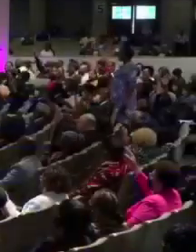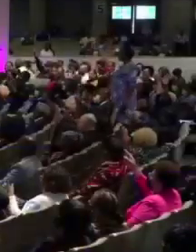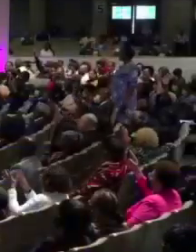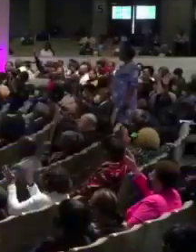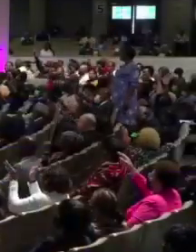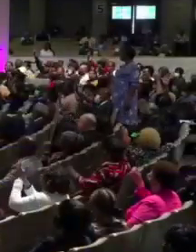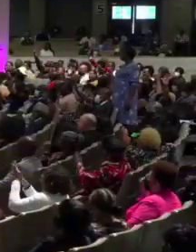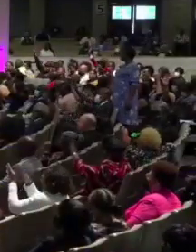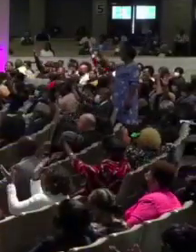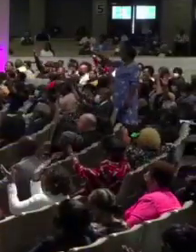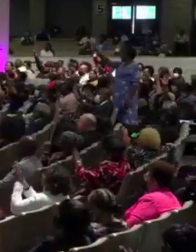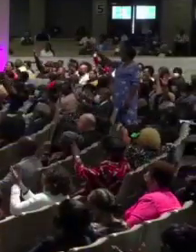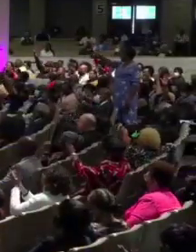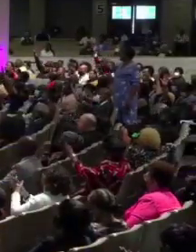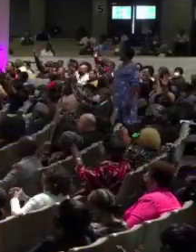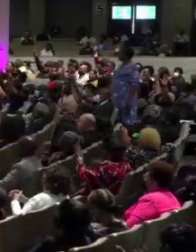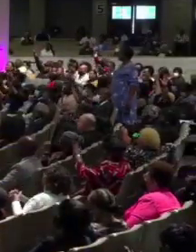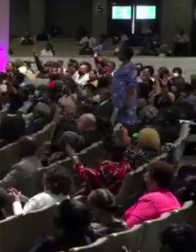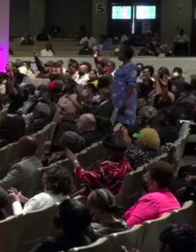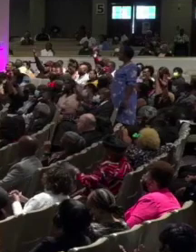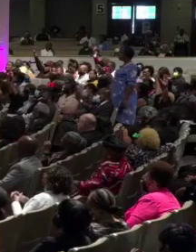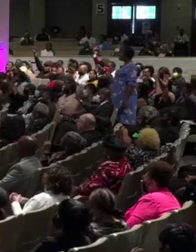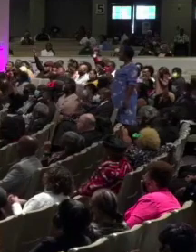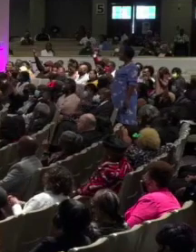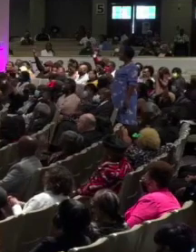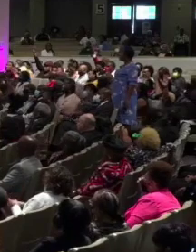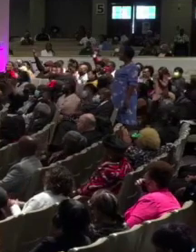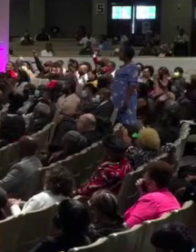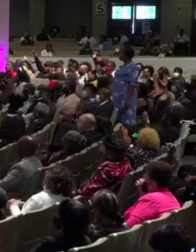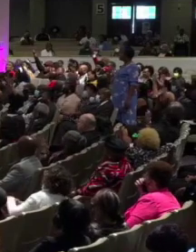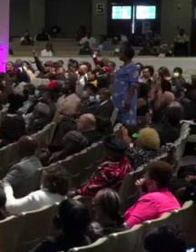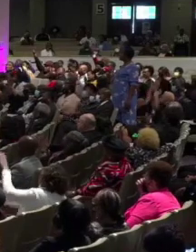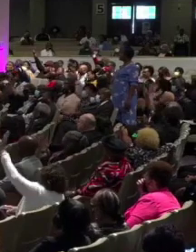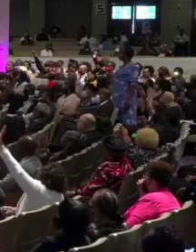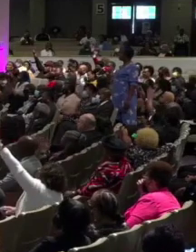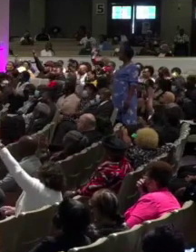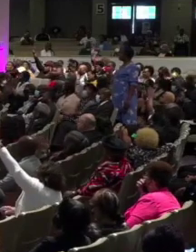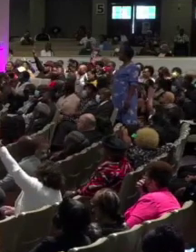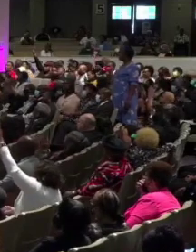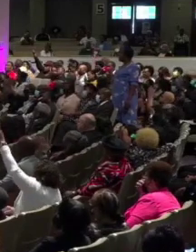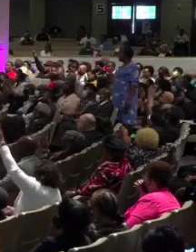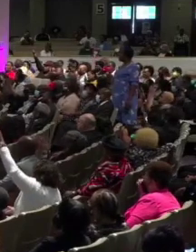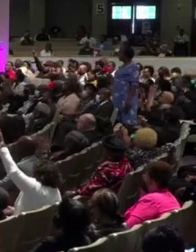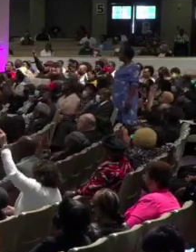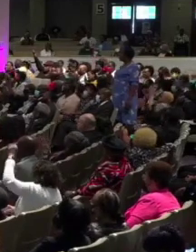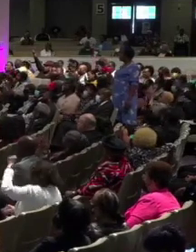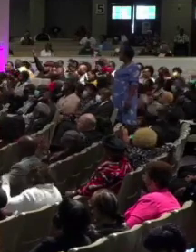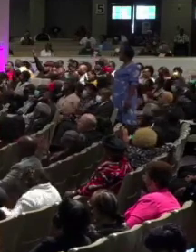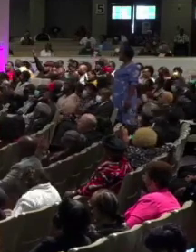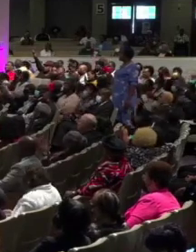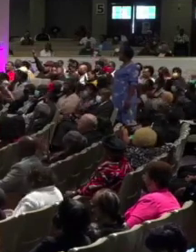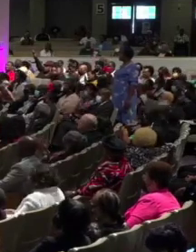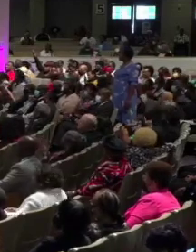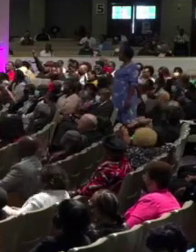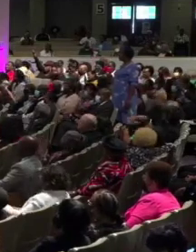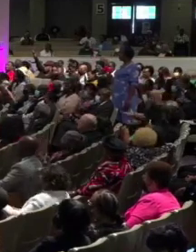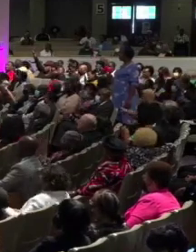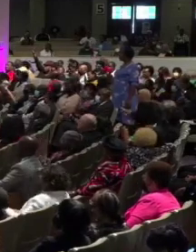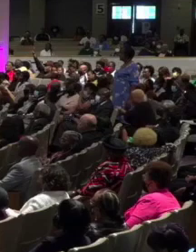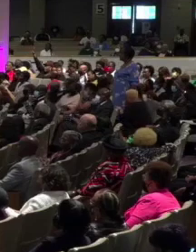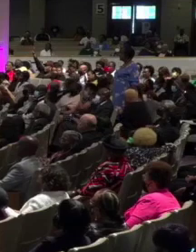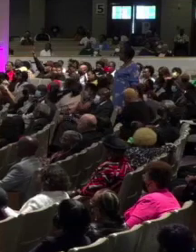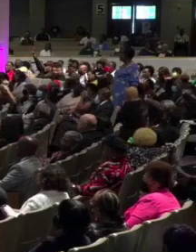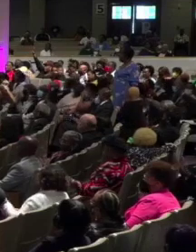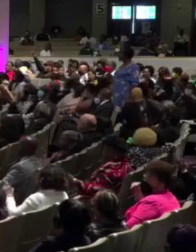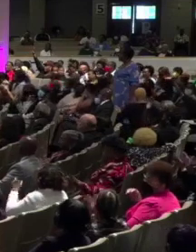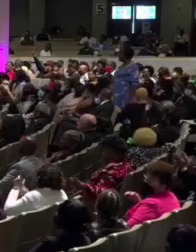changed. I've got bad news, but I prayed until my countenance changed. Will you look around the room and tell them prayer